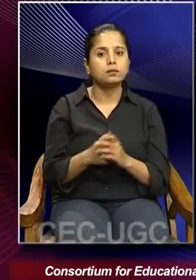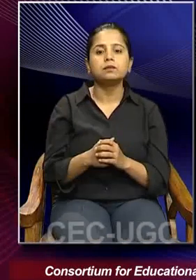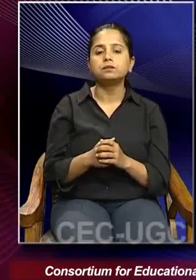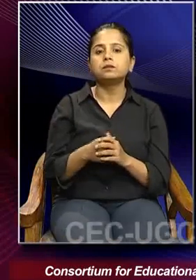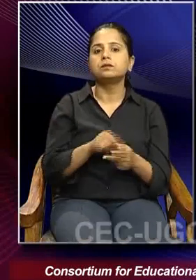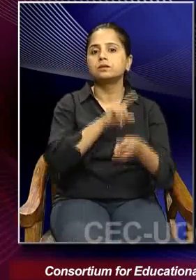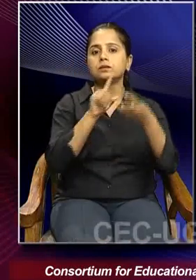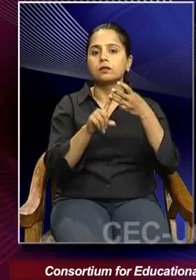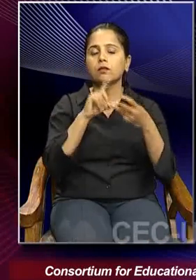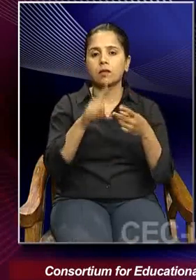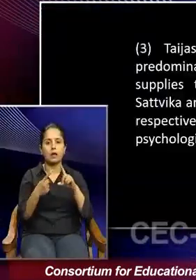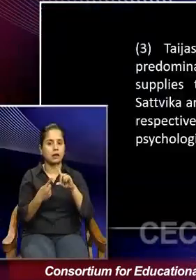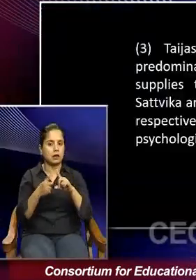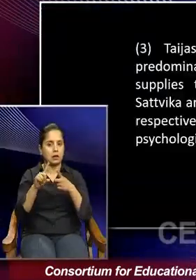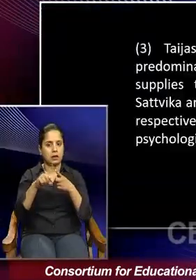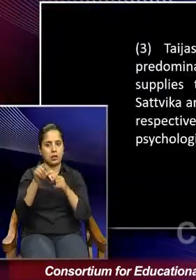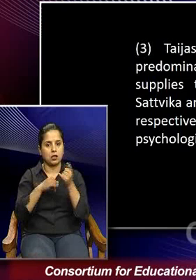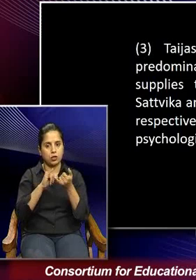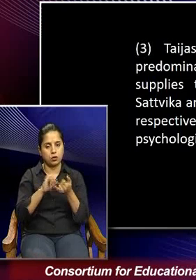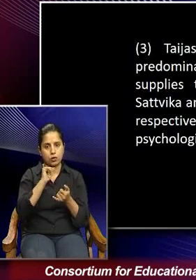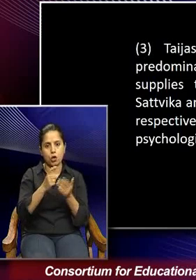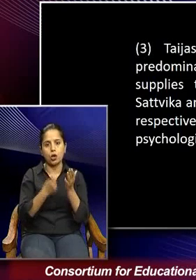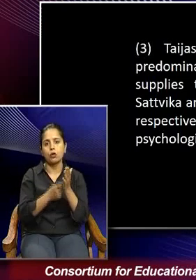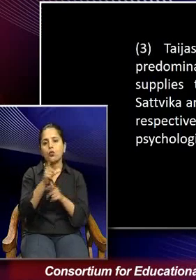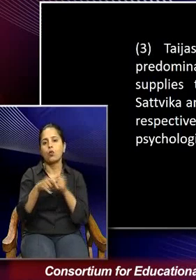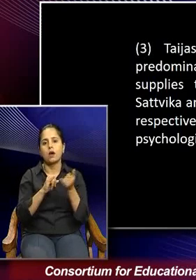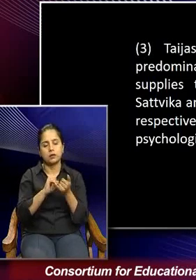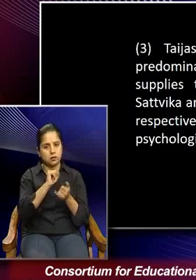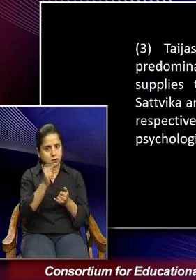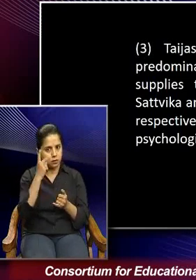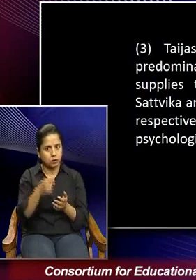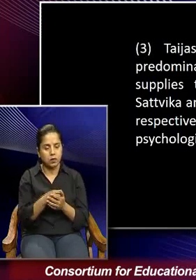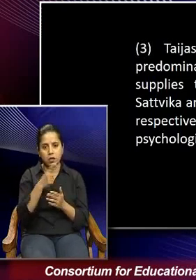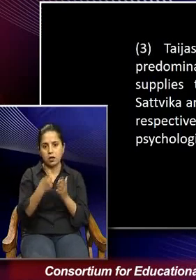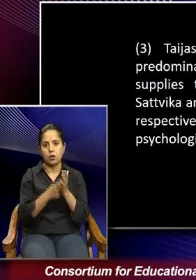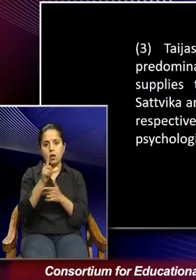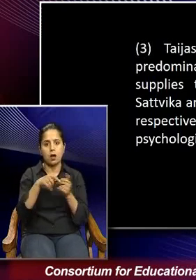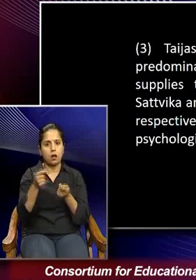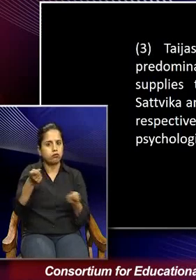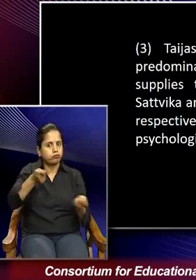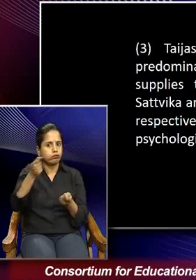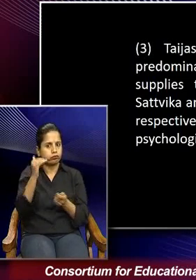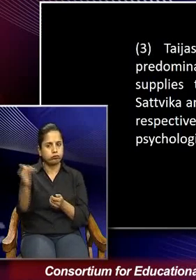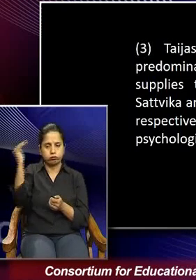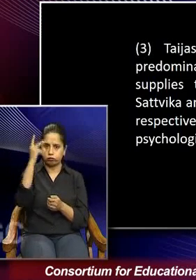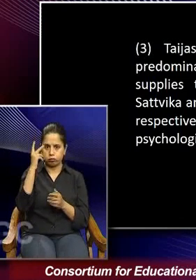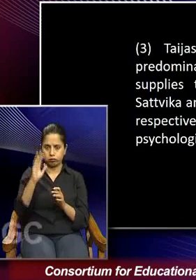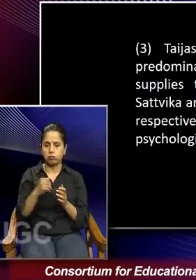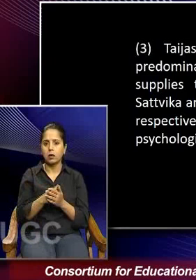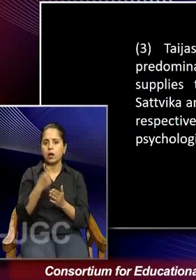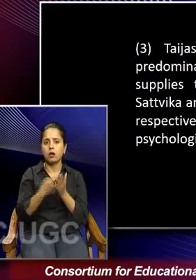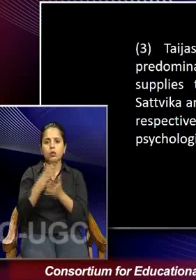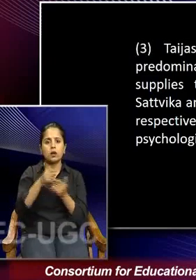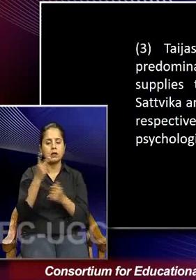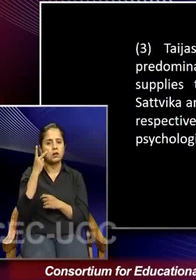The third is the tejas, where raj or rajas, when rajas predominates. Here it is